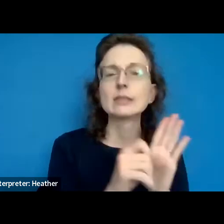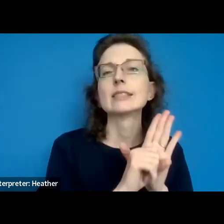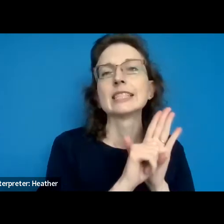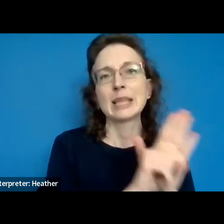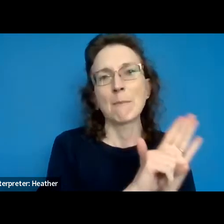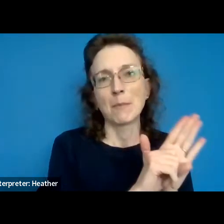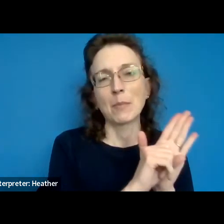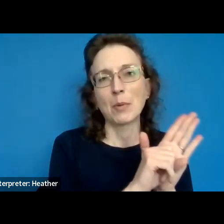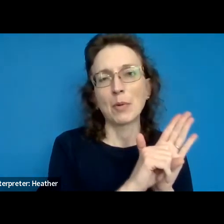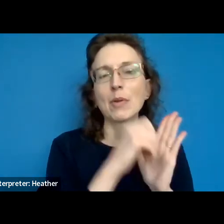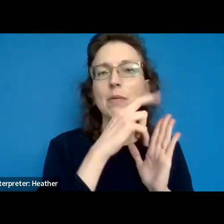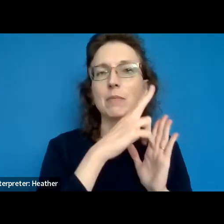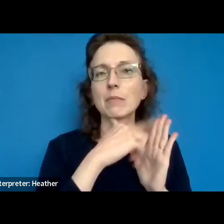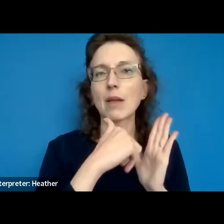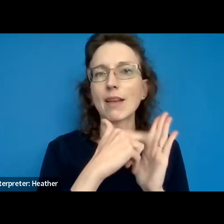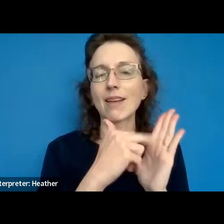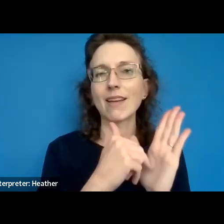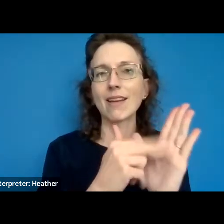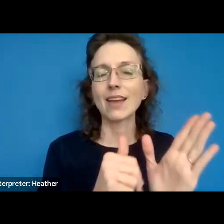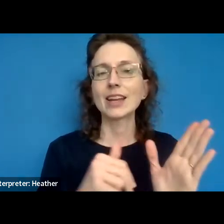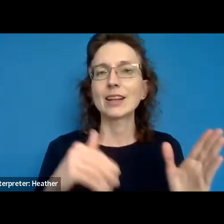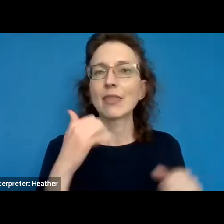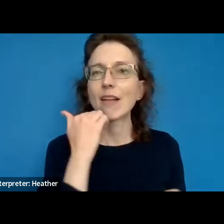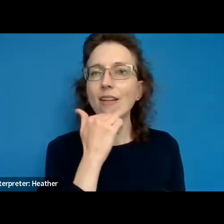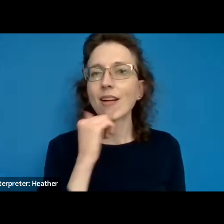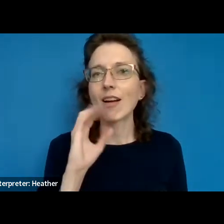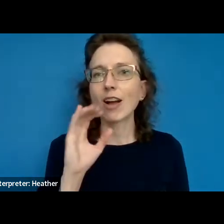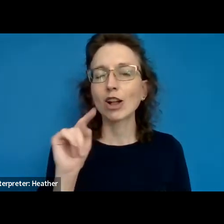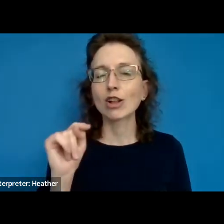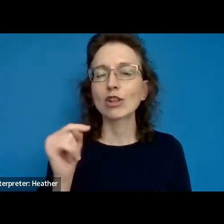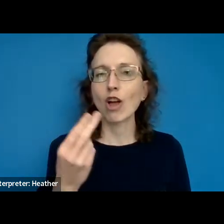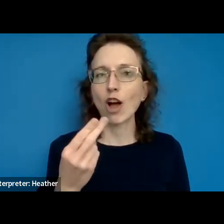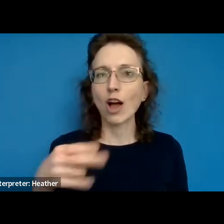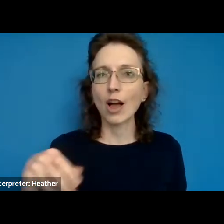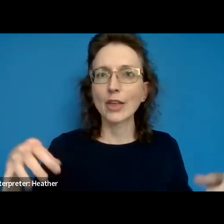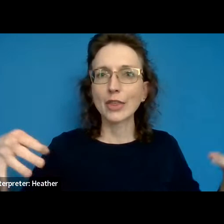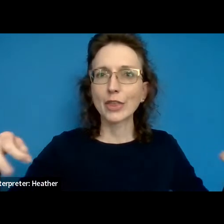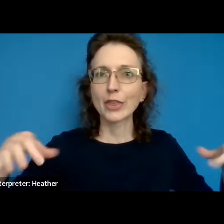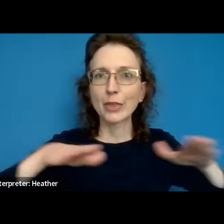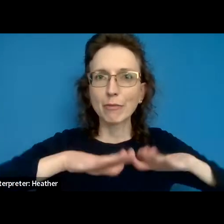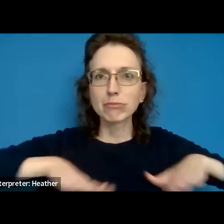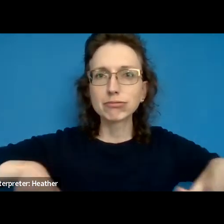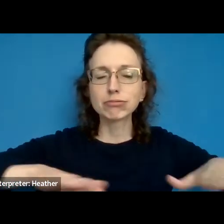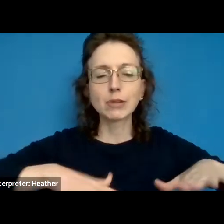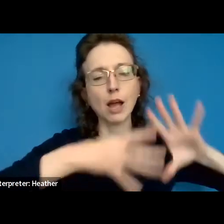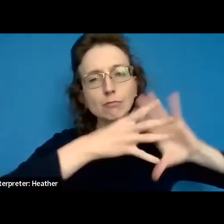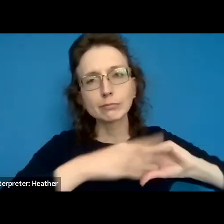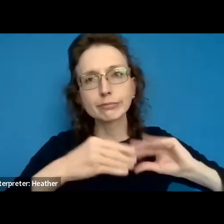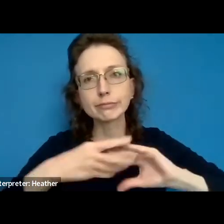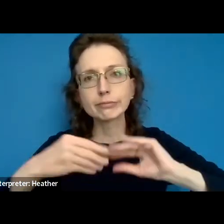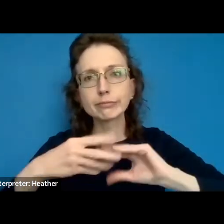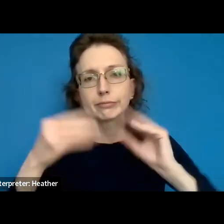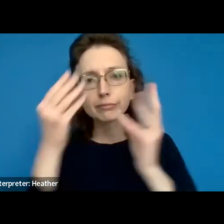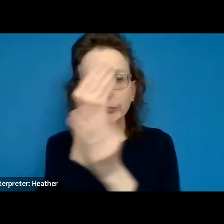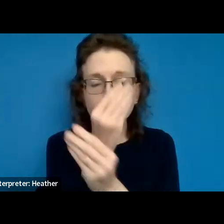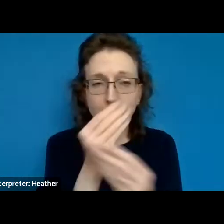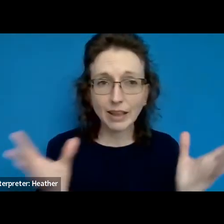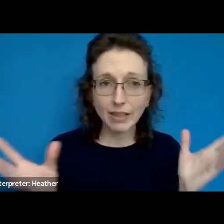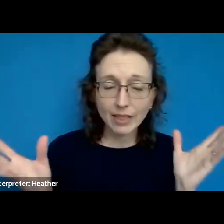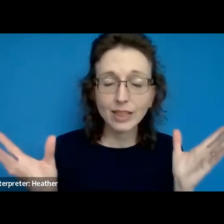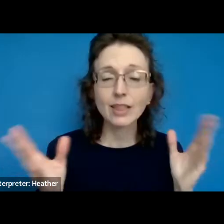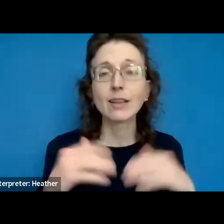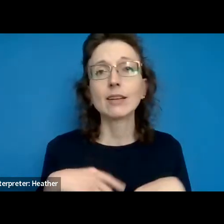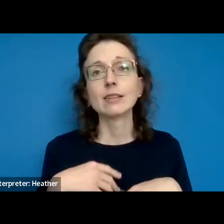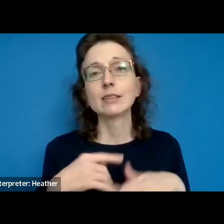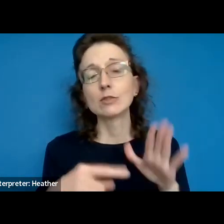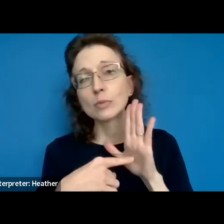were painted in our tapa cloth, and that was one way to actually tell the story or to